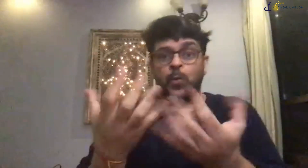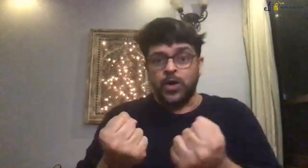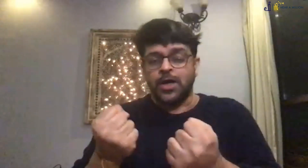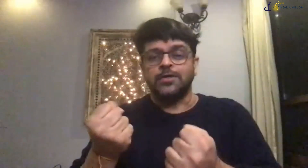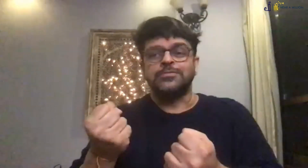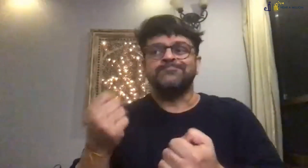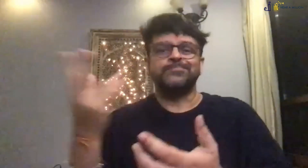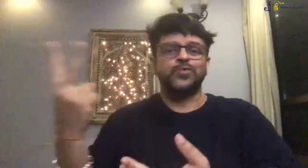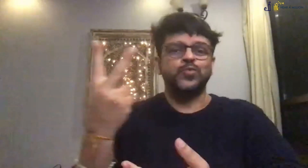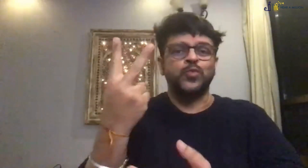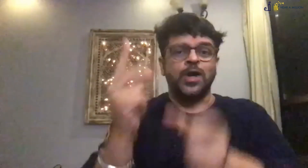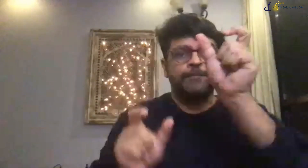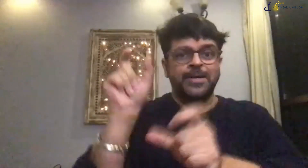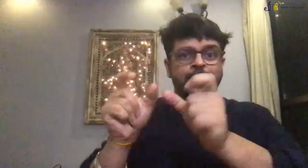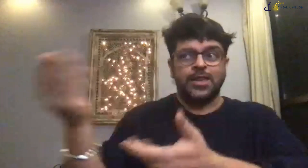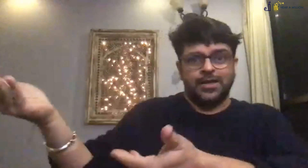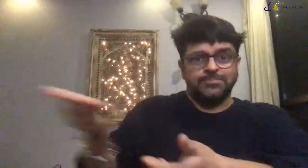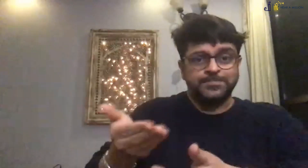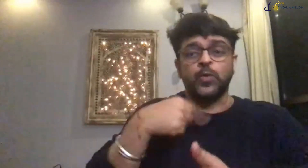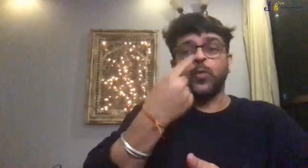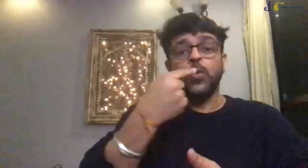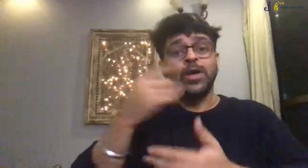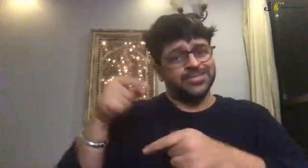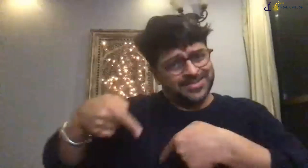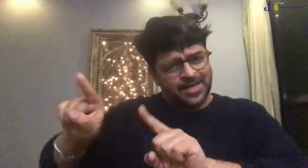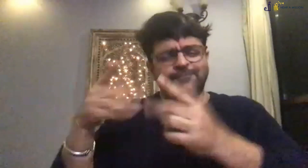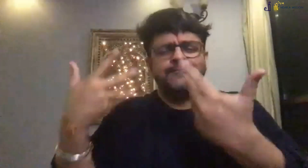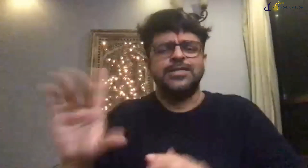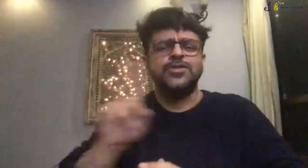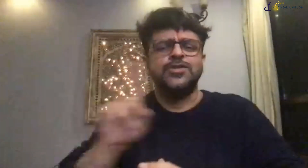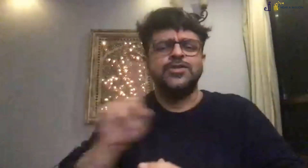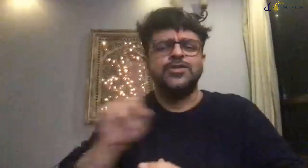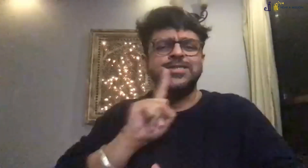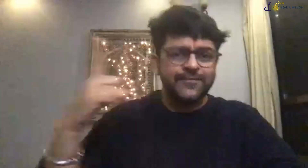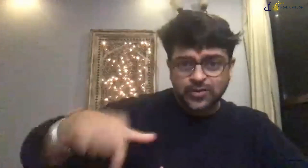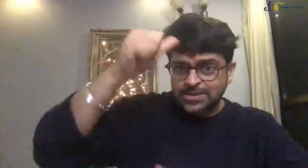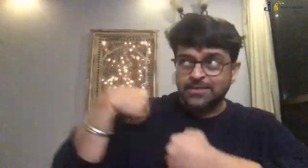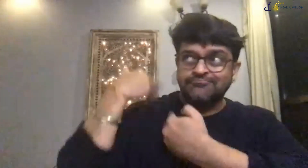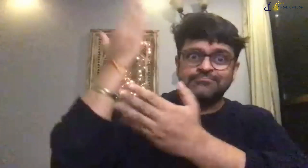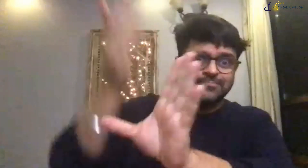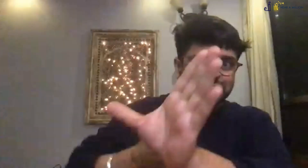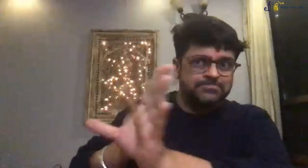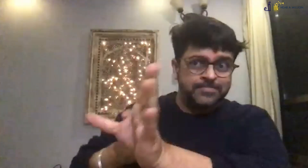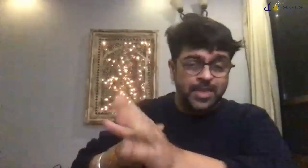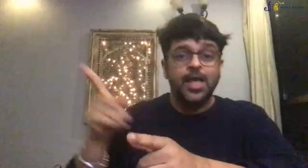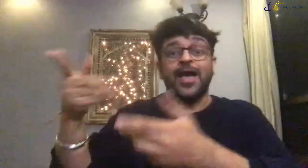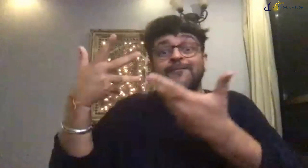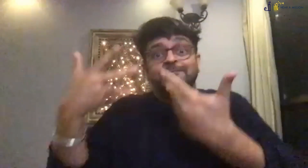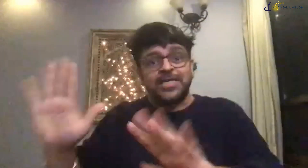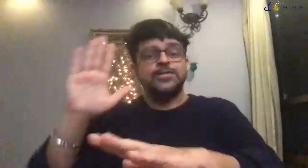leadership program, I would want two people to come over, and they themselves have experienced deaf